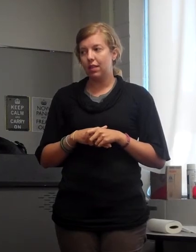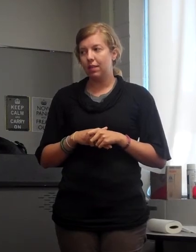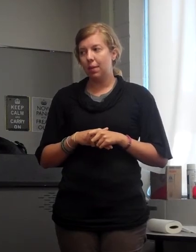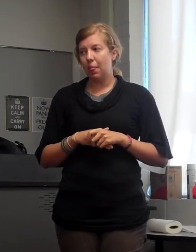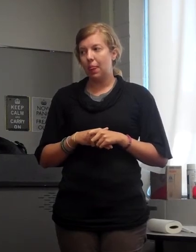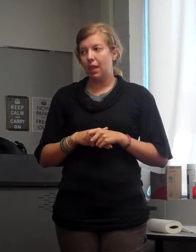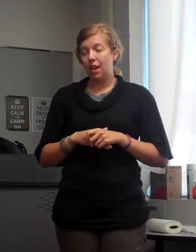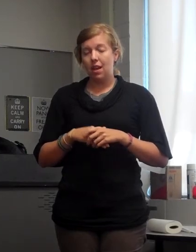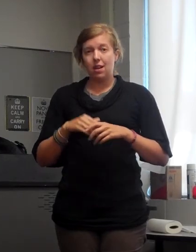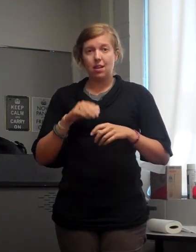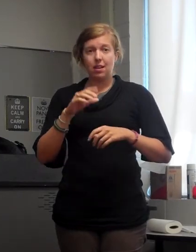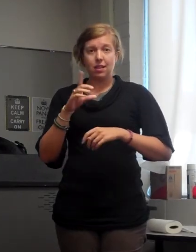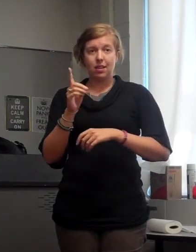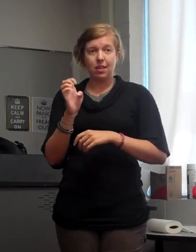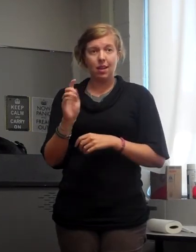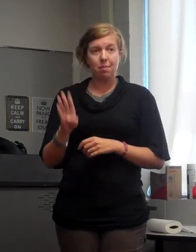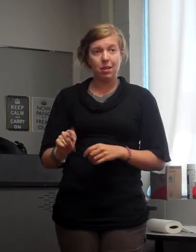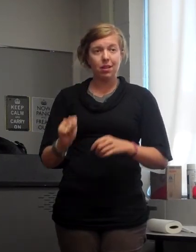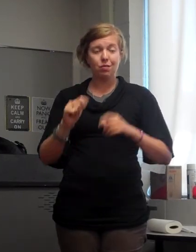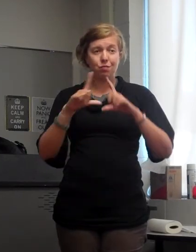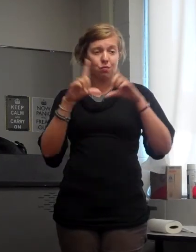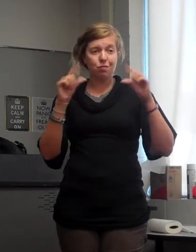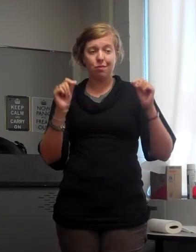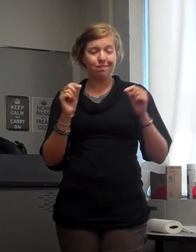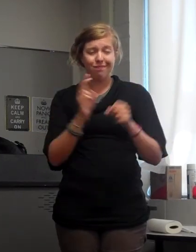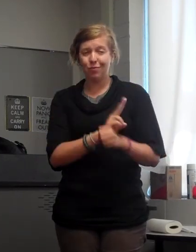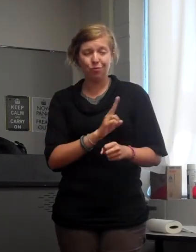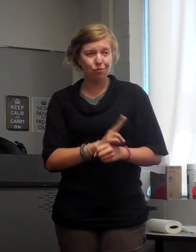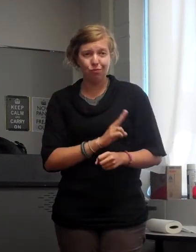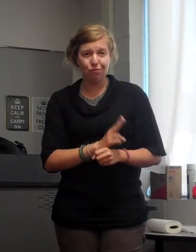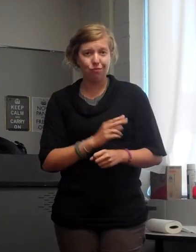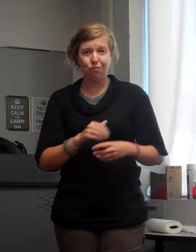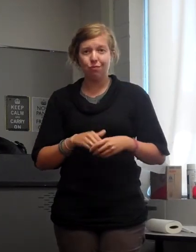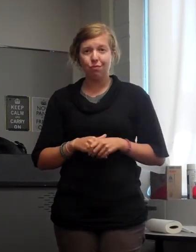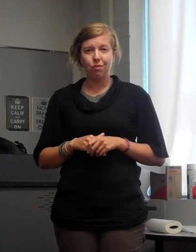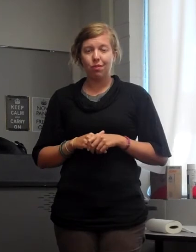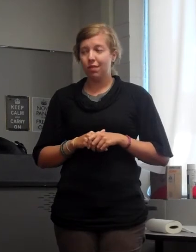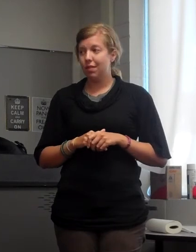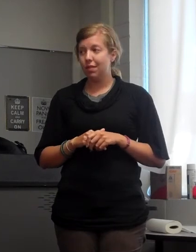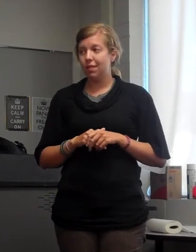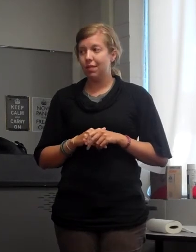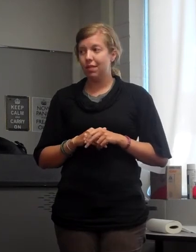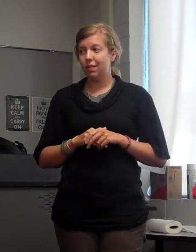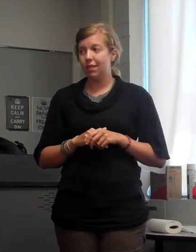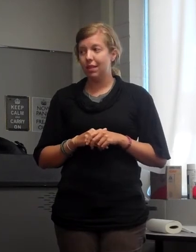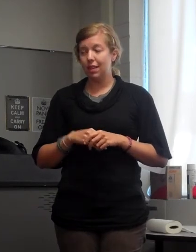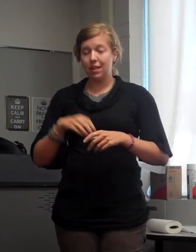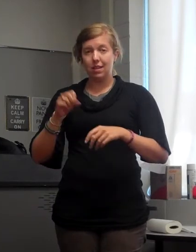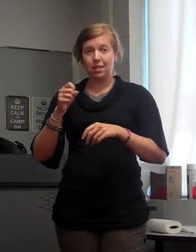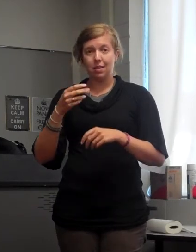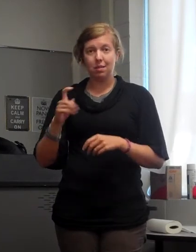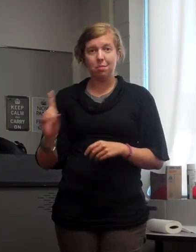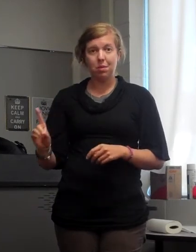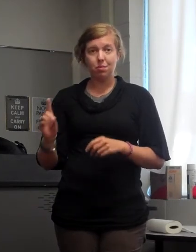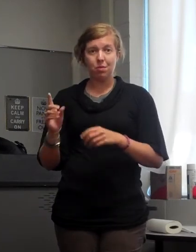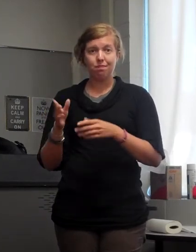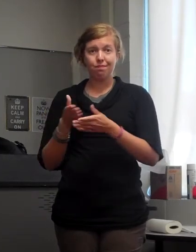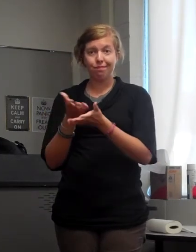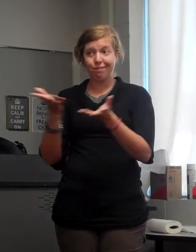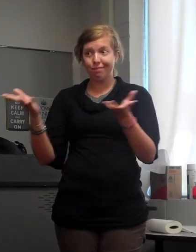And there's Speedways everywhere. So, I mean, I just do it because that's what's closest to me. And that's what I do with my gas, so that I can swipe at